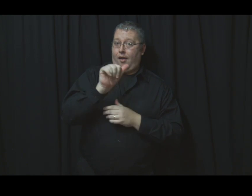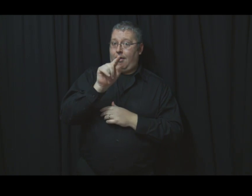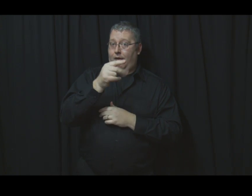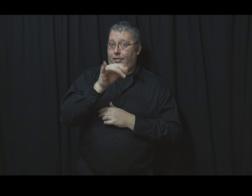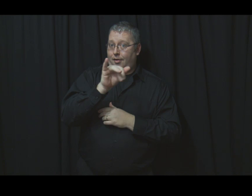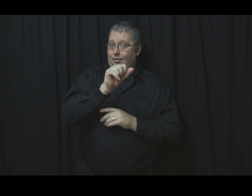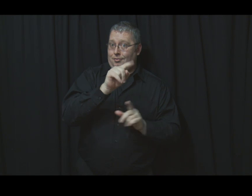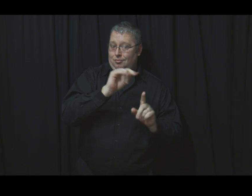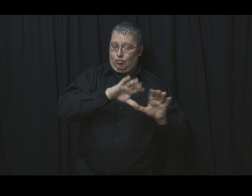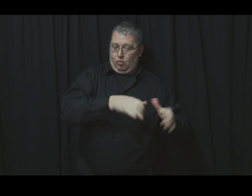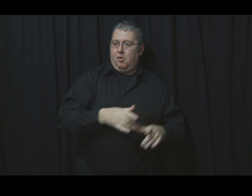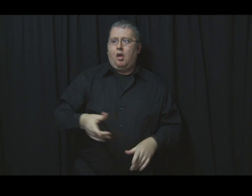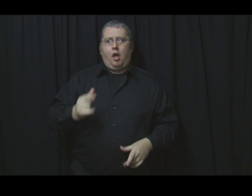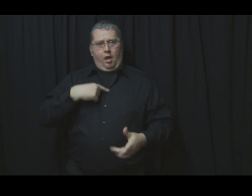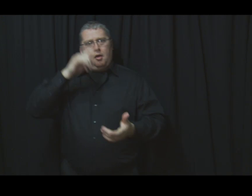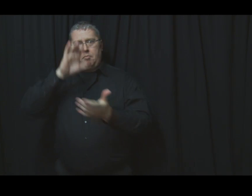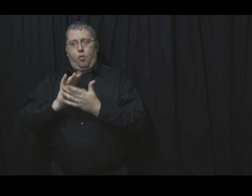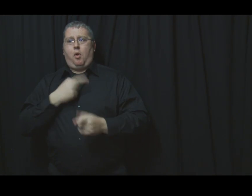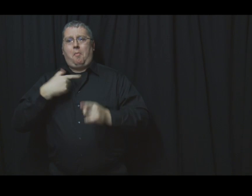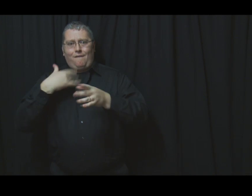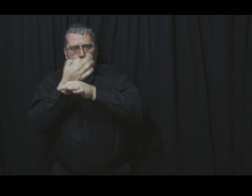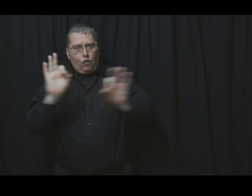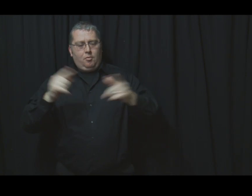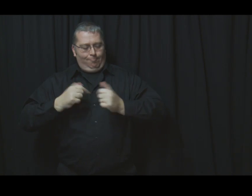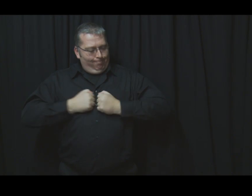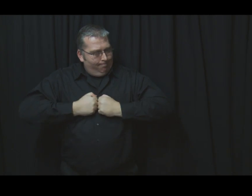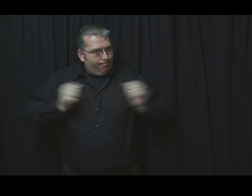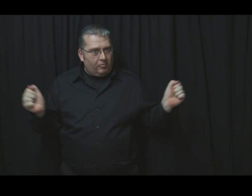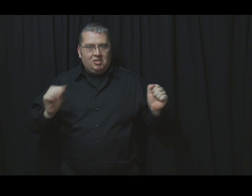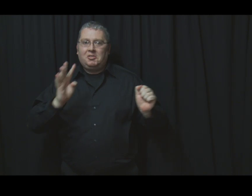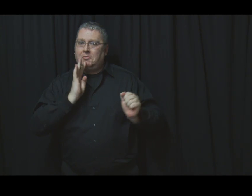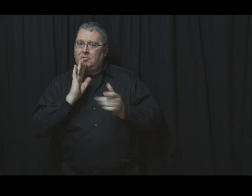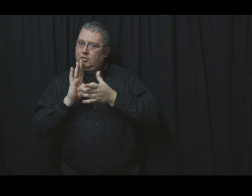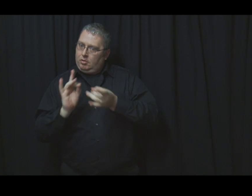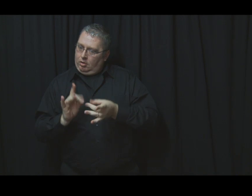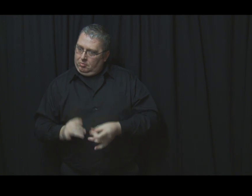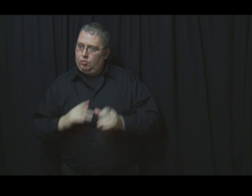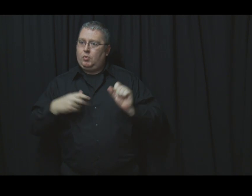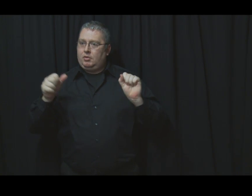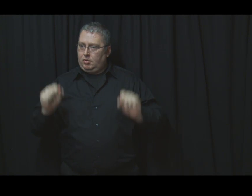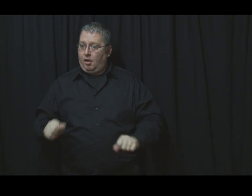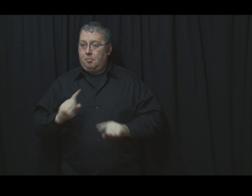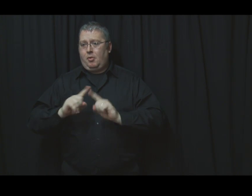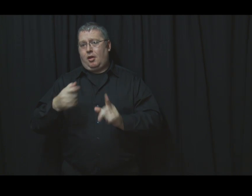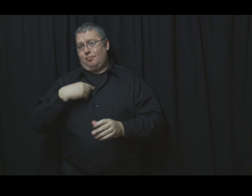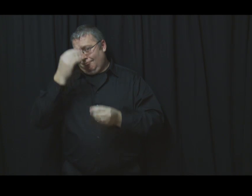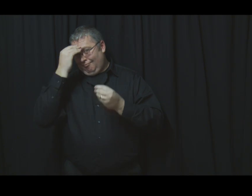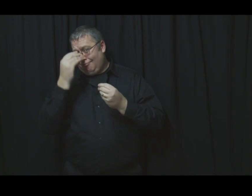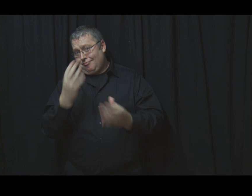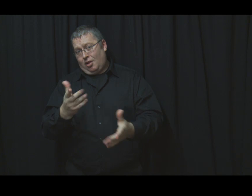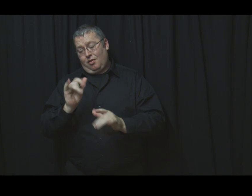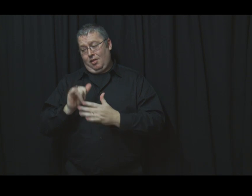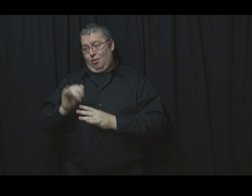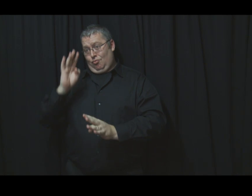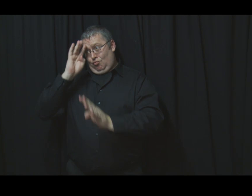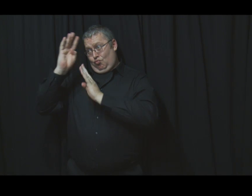to have freedom to be able to speak on these topics. You know, I just want to say, by the way, that